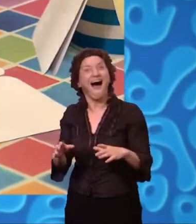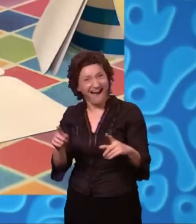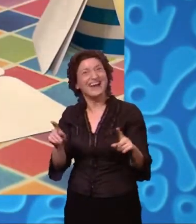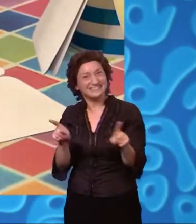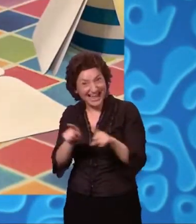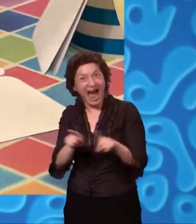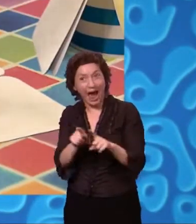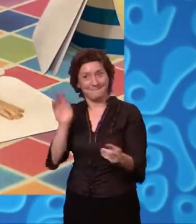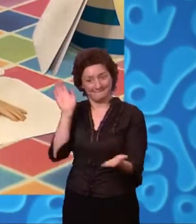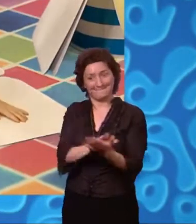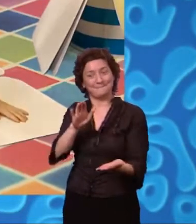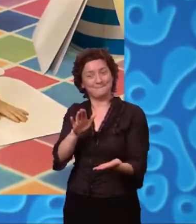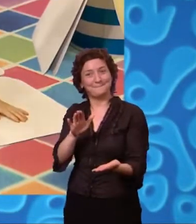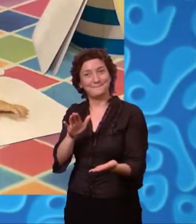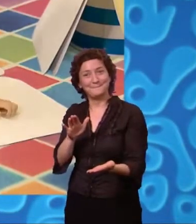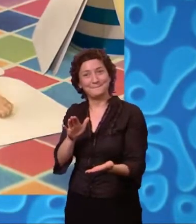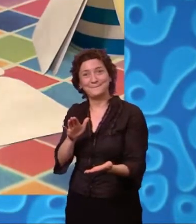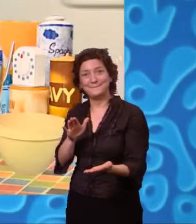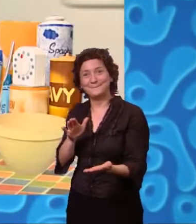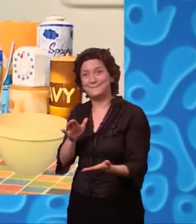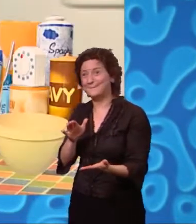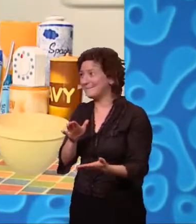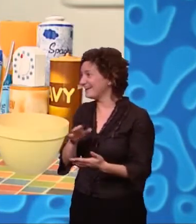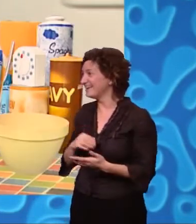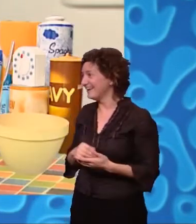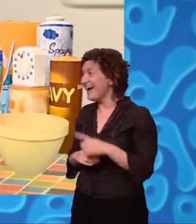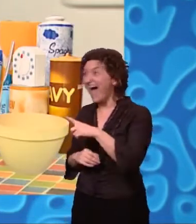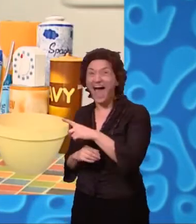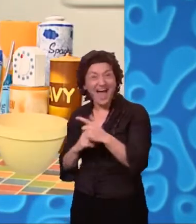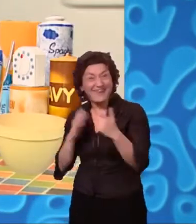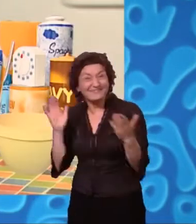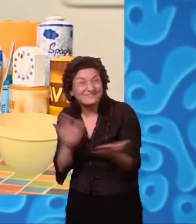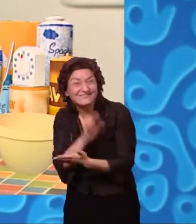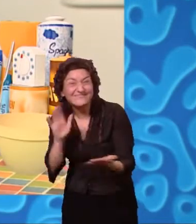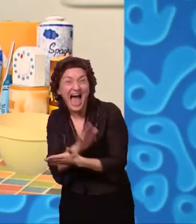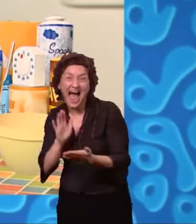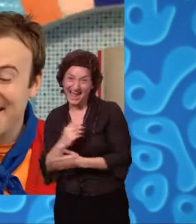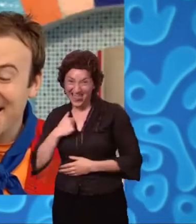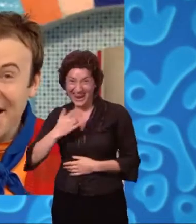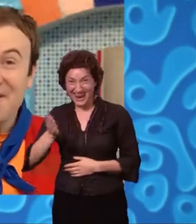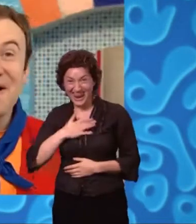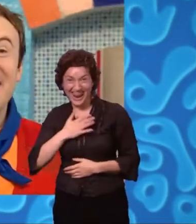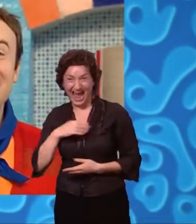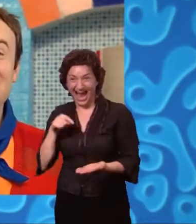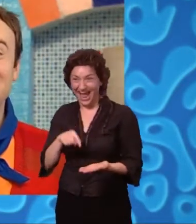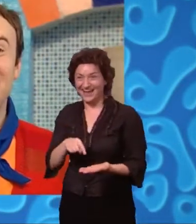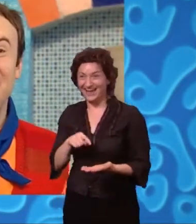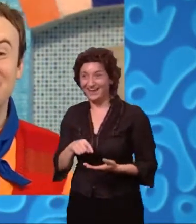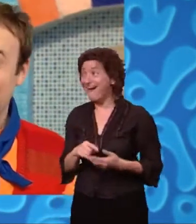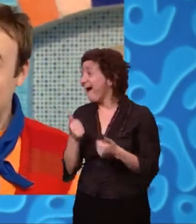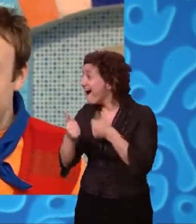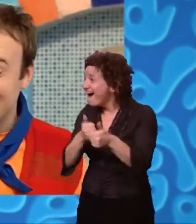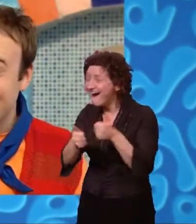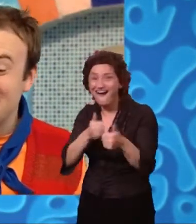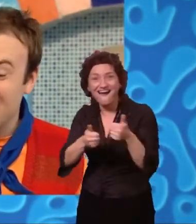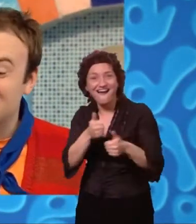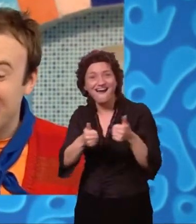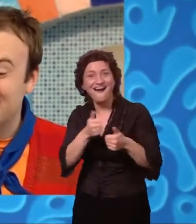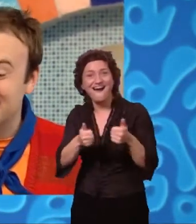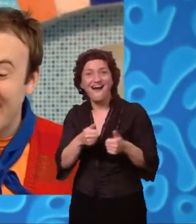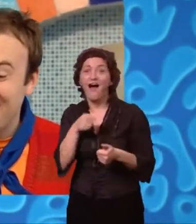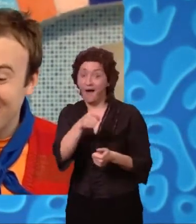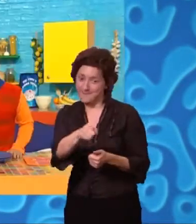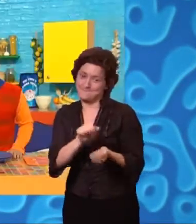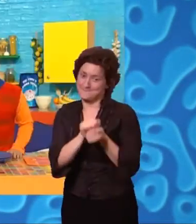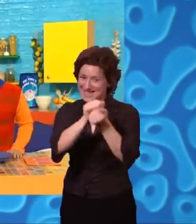Hey, snap. This is fun. Hey, well done, Small. You get to keep those